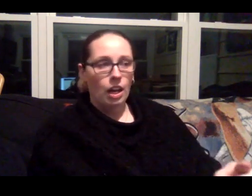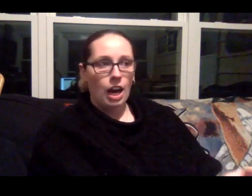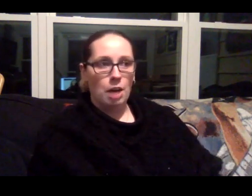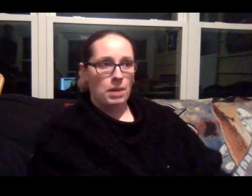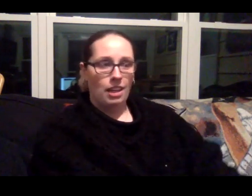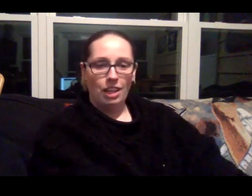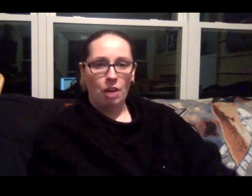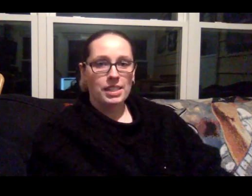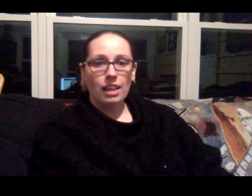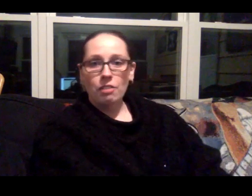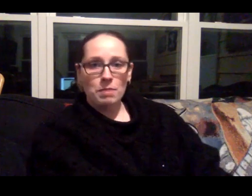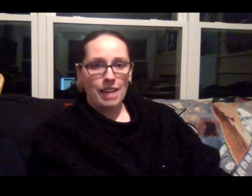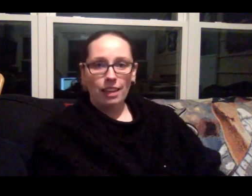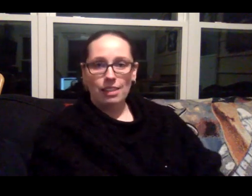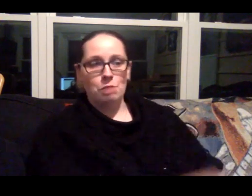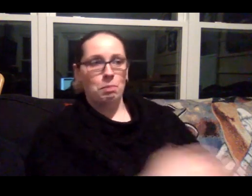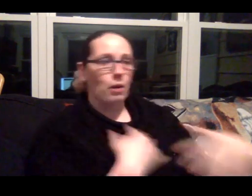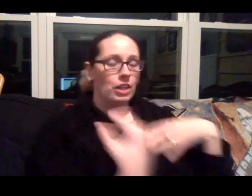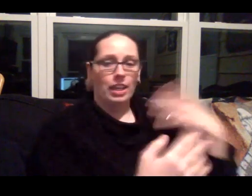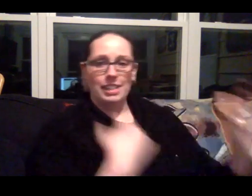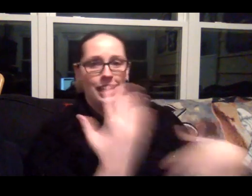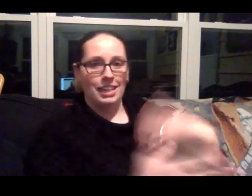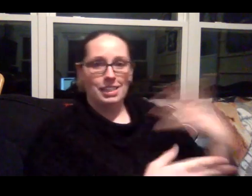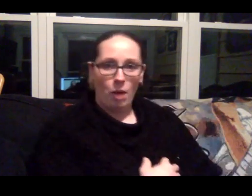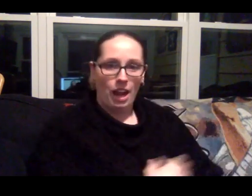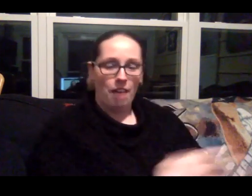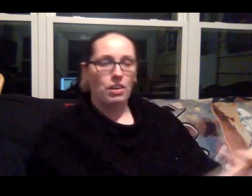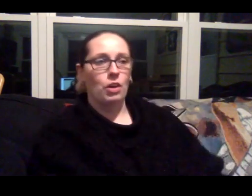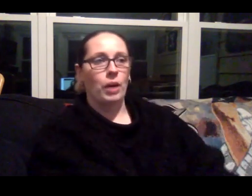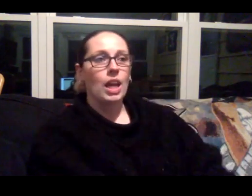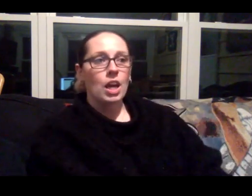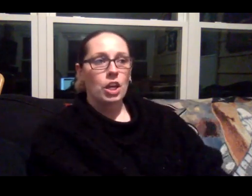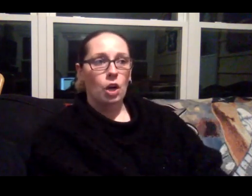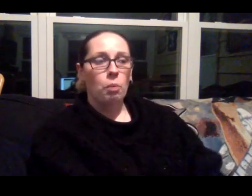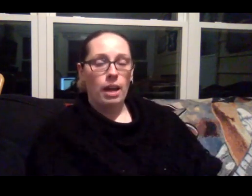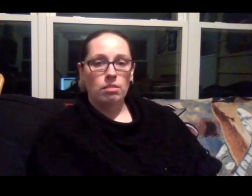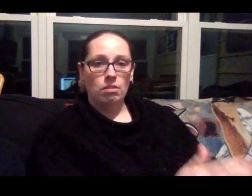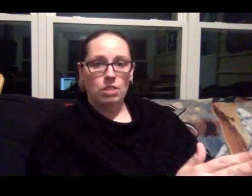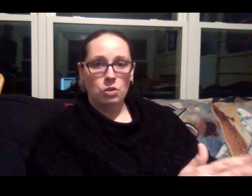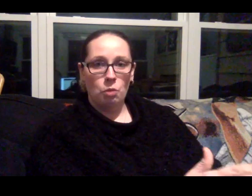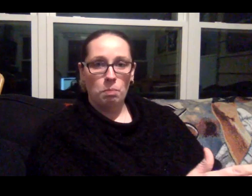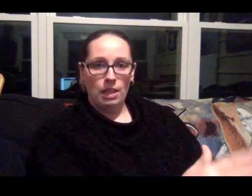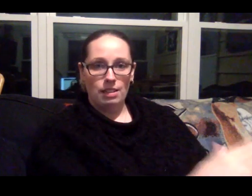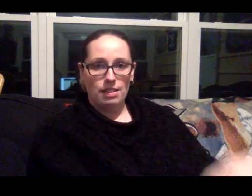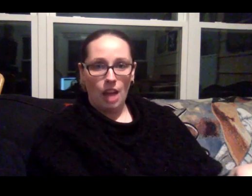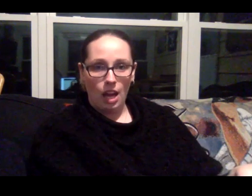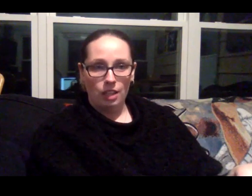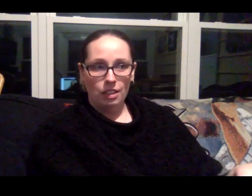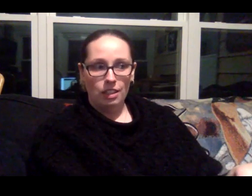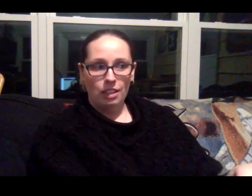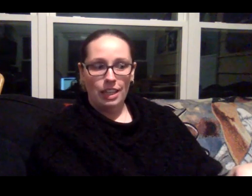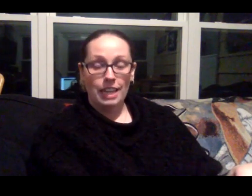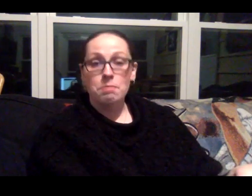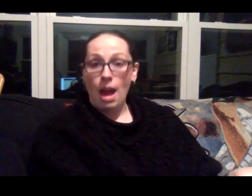you know, it's, I love you, miss Alex. And he's blowing her kisses and what have you. And, you know, when the zoom meeting is done,